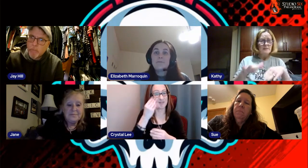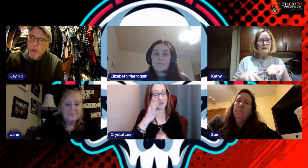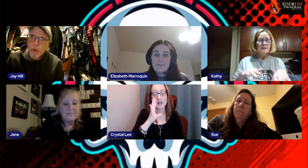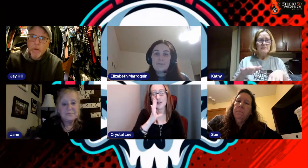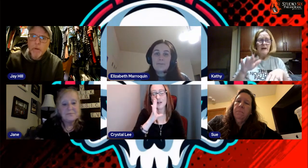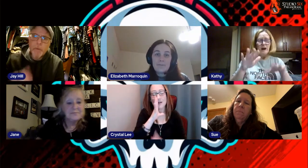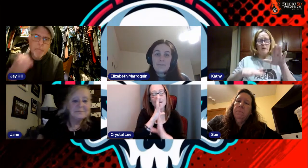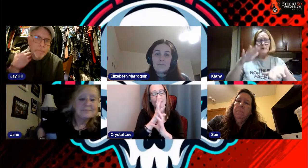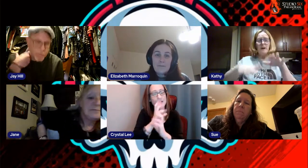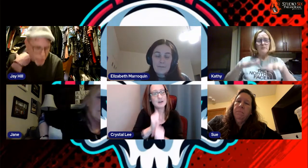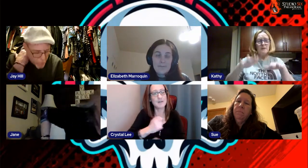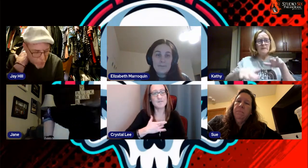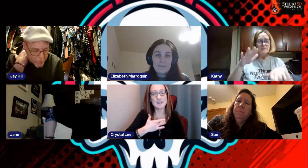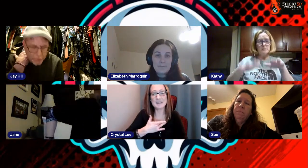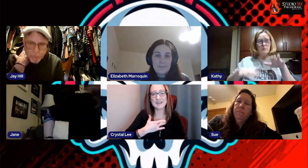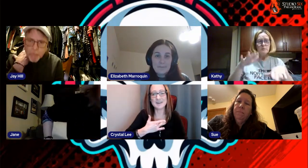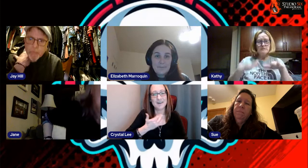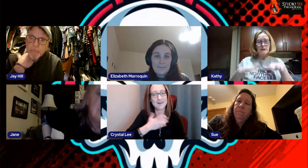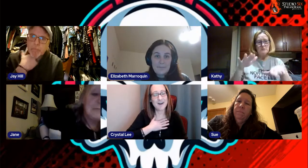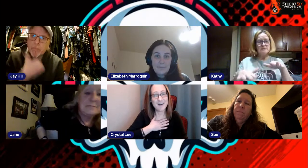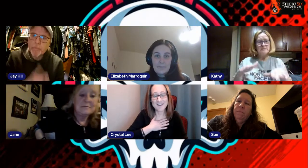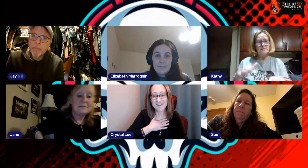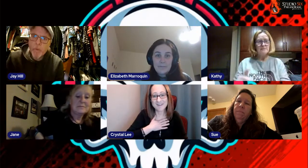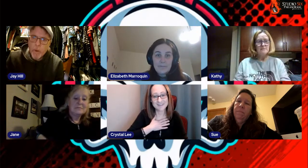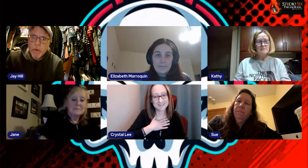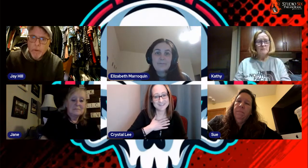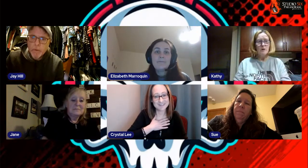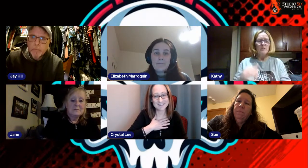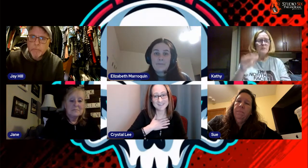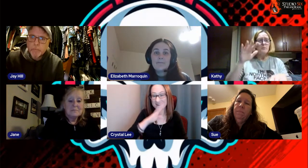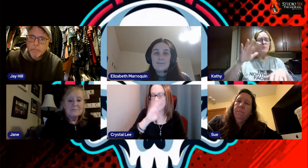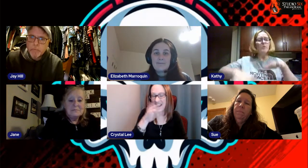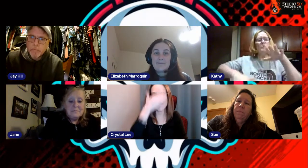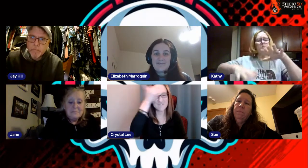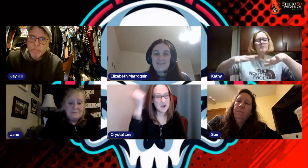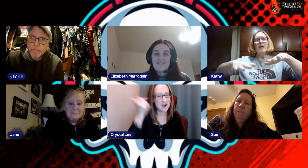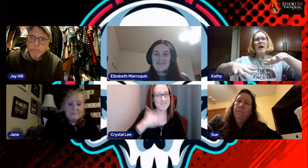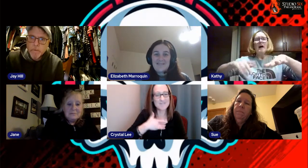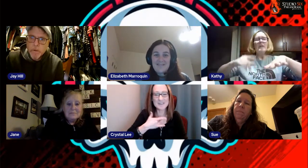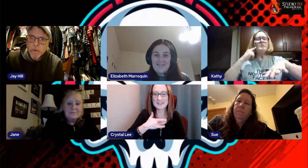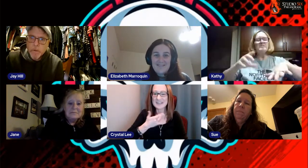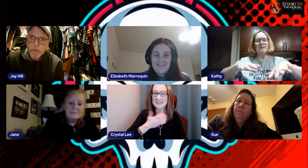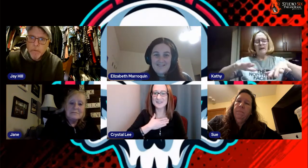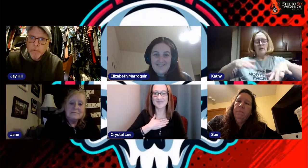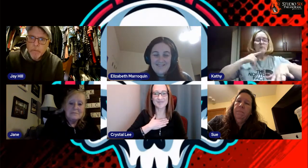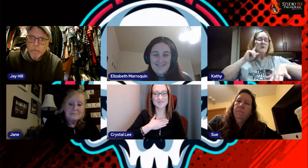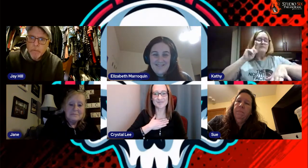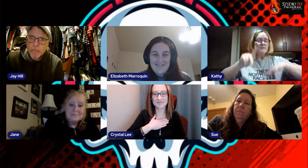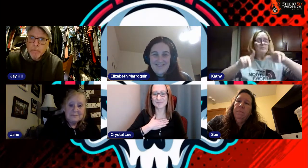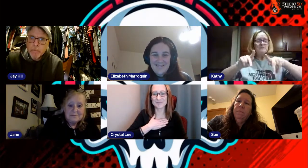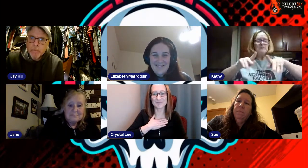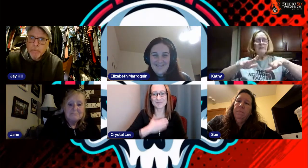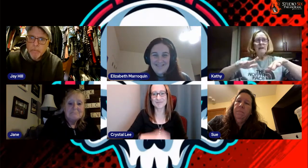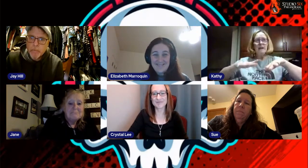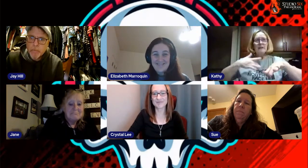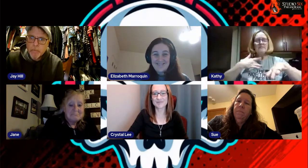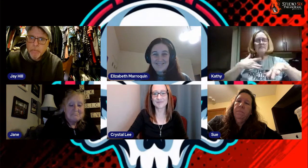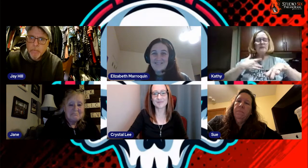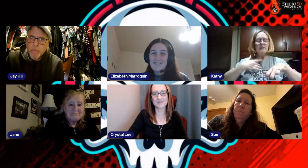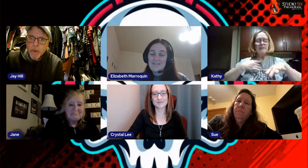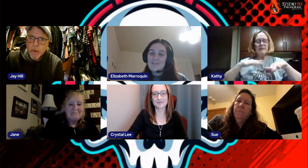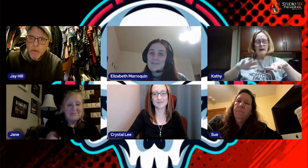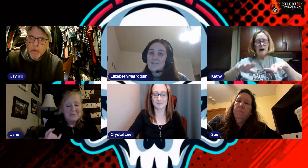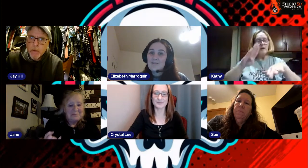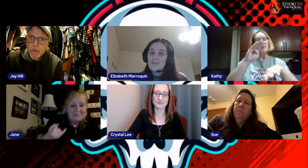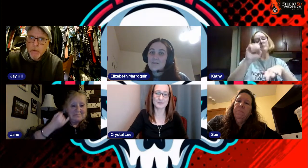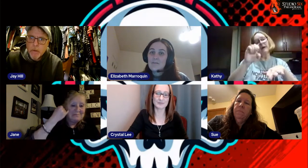the pavement, the boot sound of the boot. I think what she's getting at for a deaf person, it's